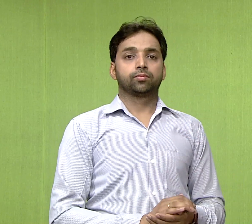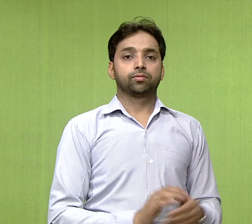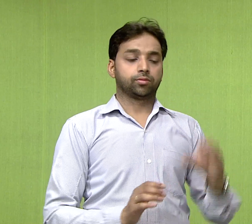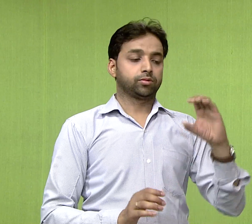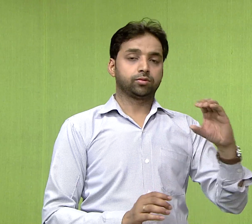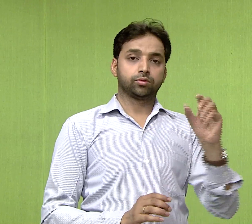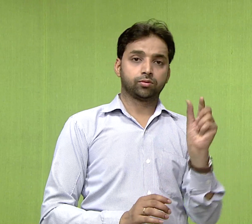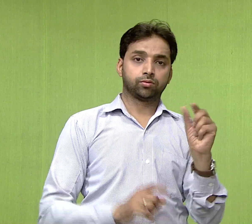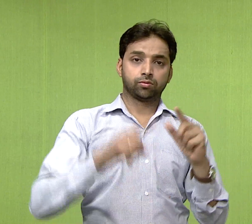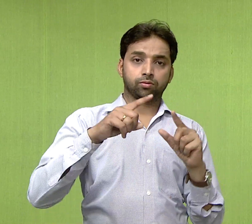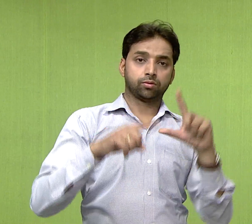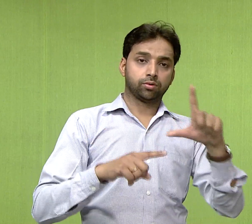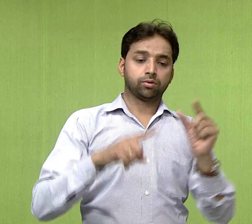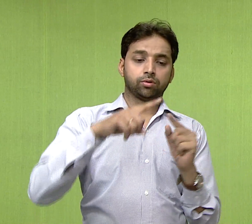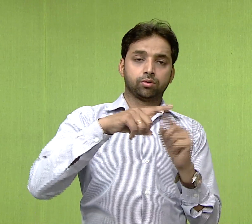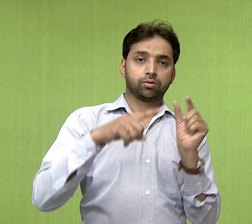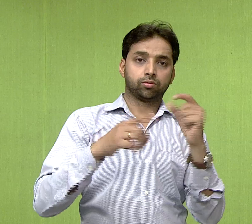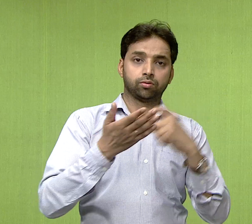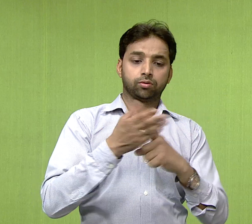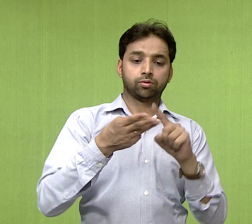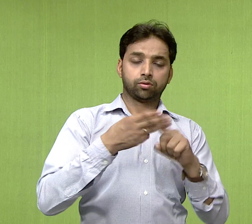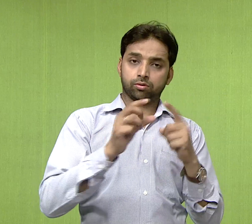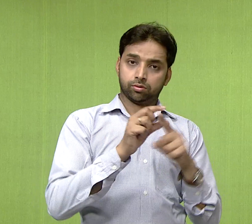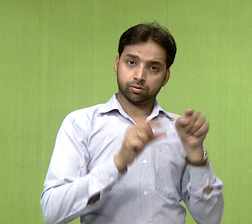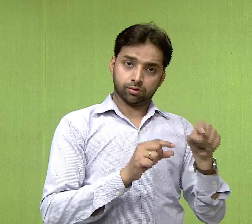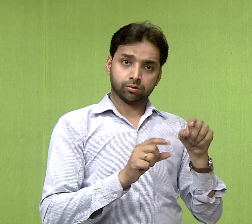A cultured person will not throw garbage on the road.